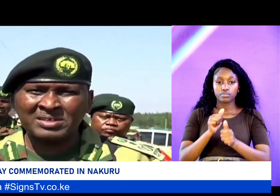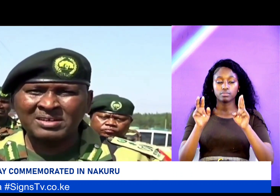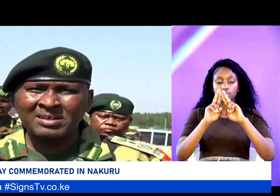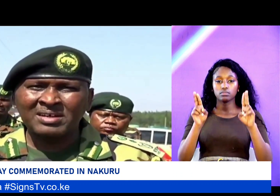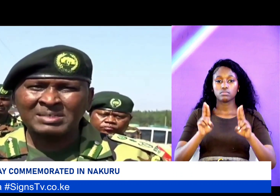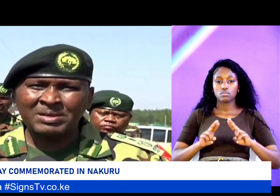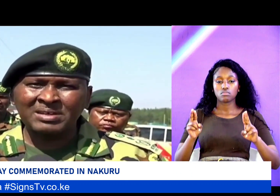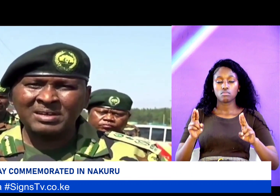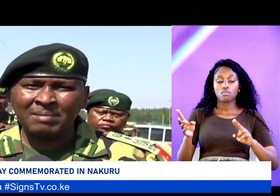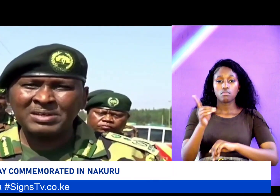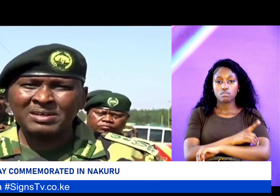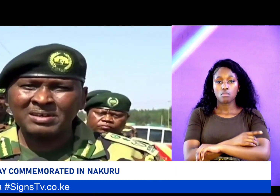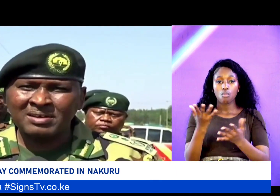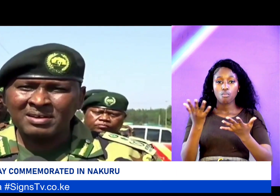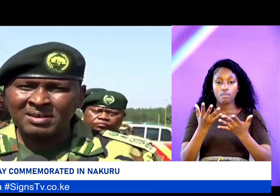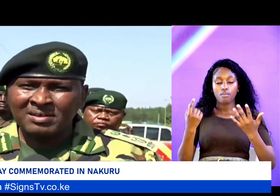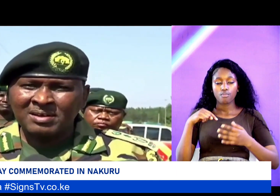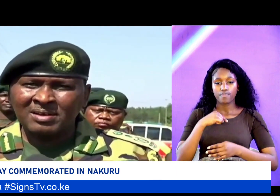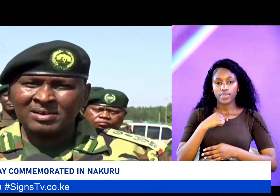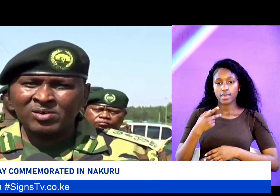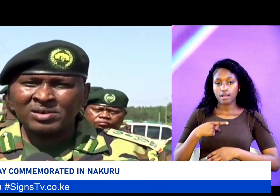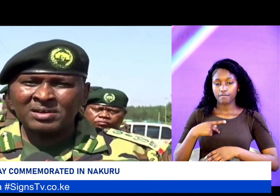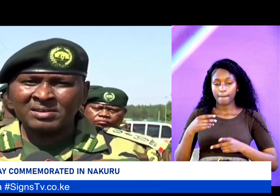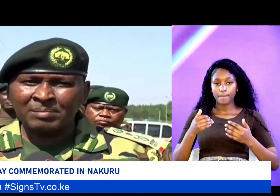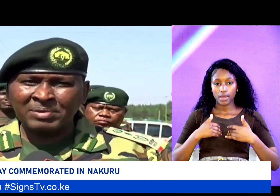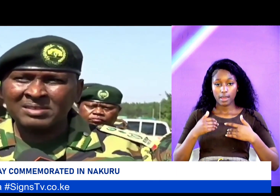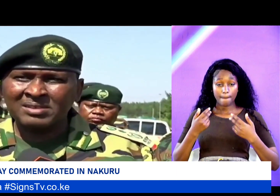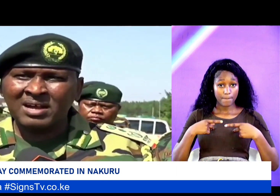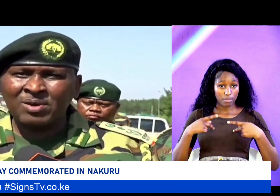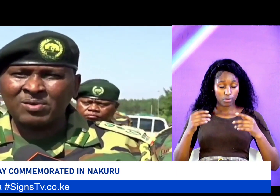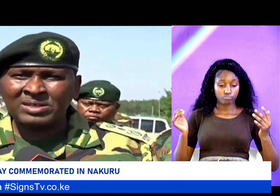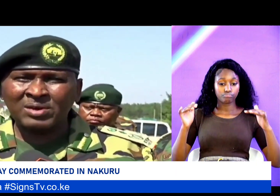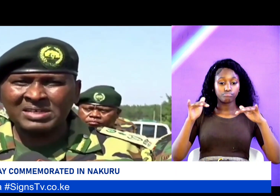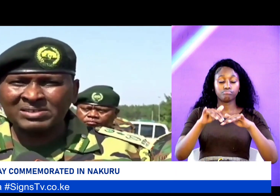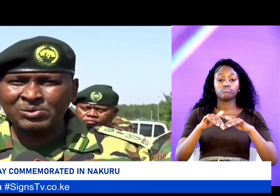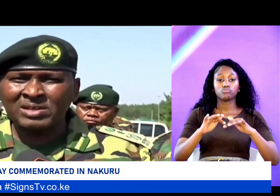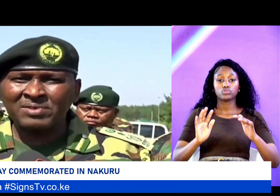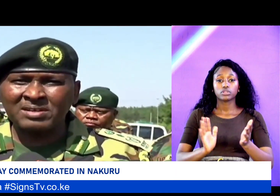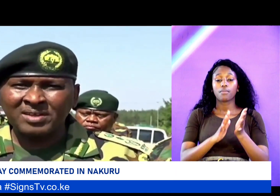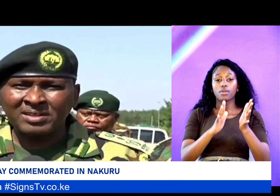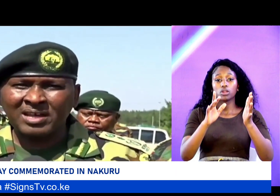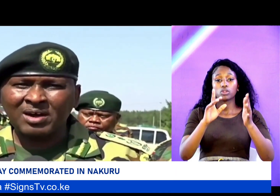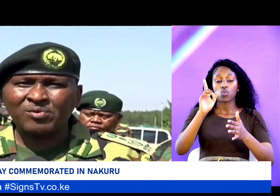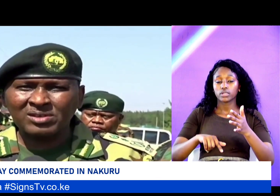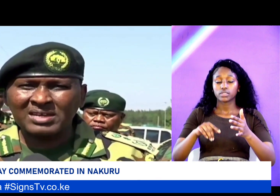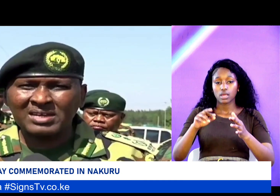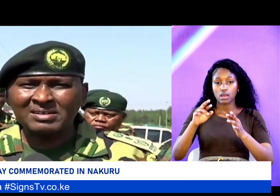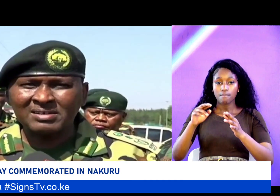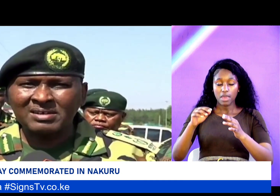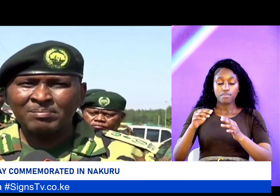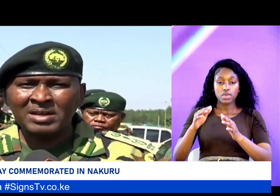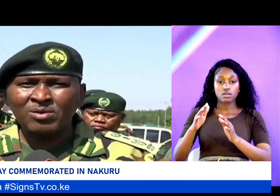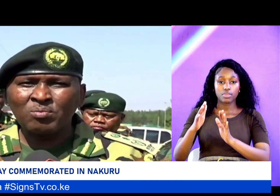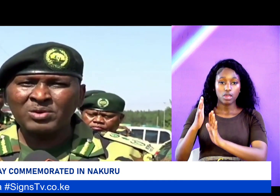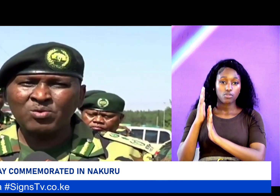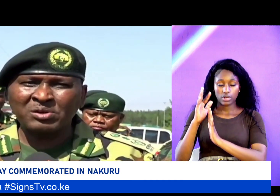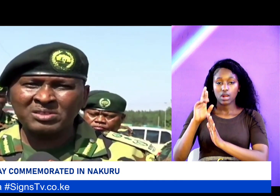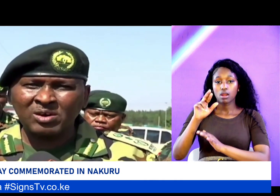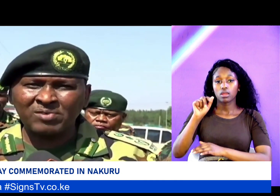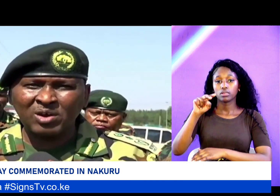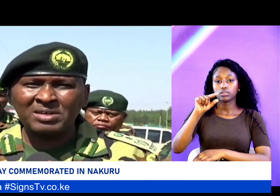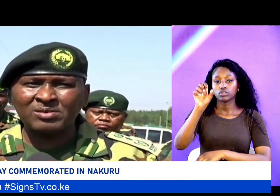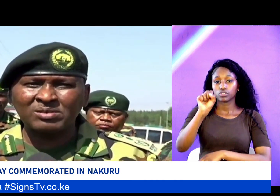event where we commemorate and come and celebrate what our rangers do in the field. They are our frontline